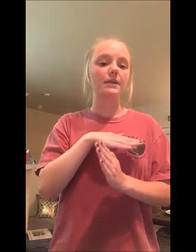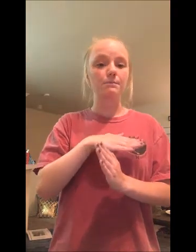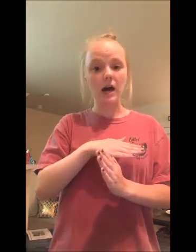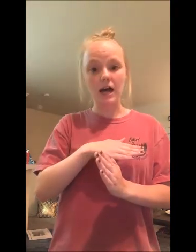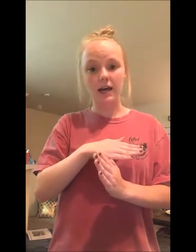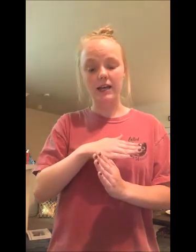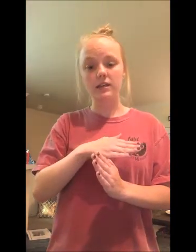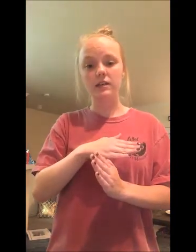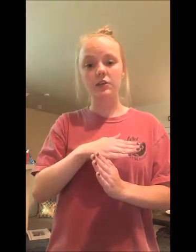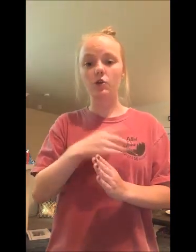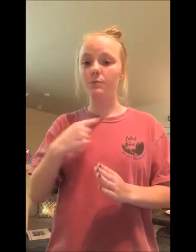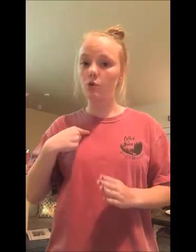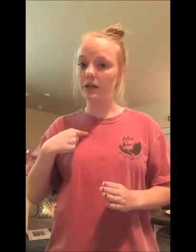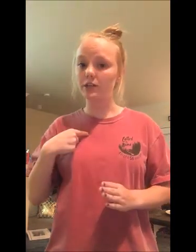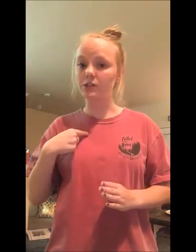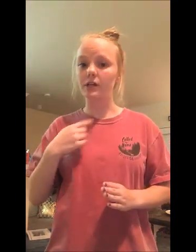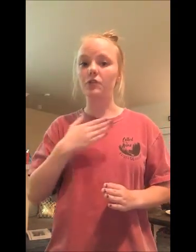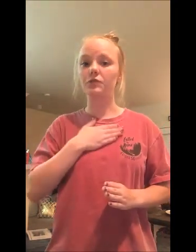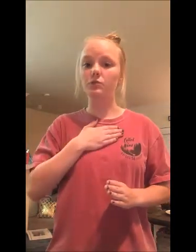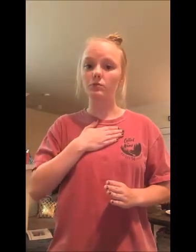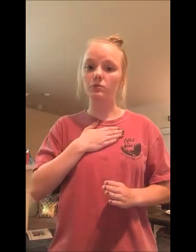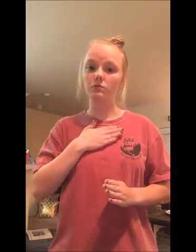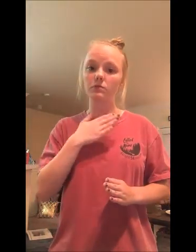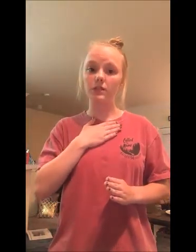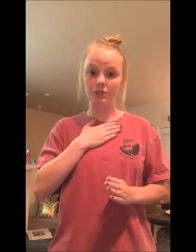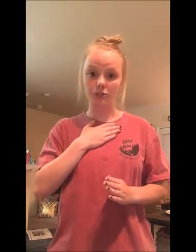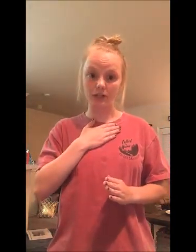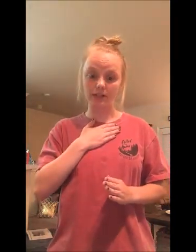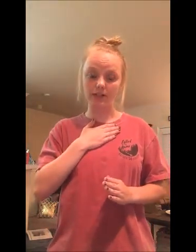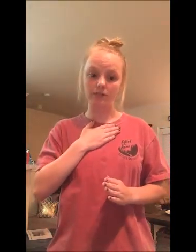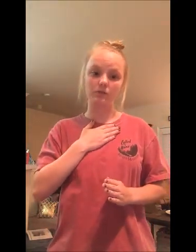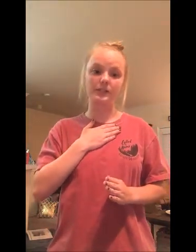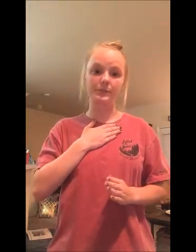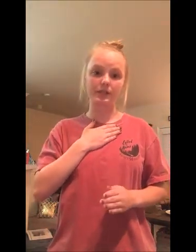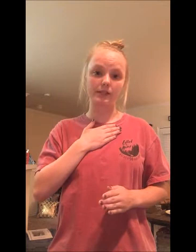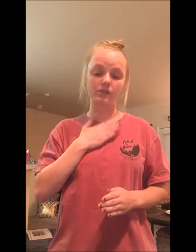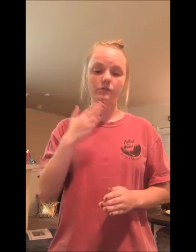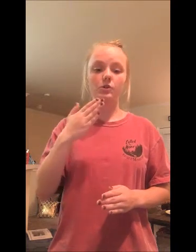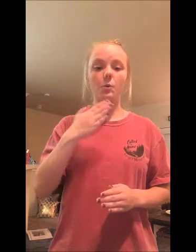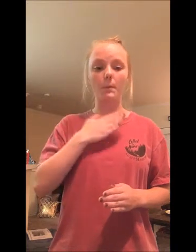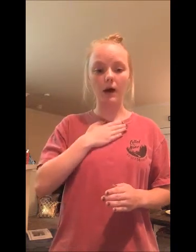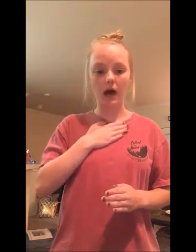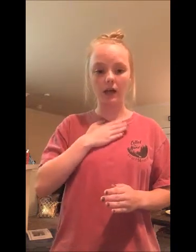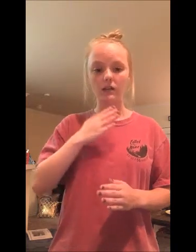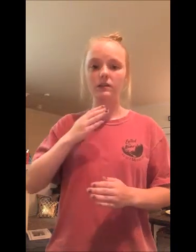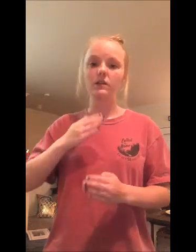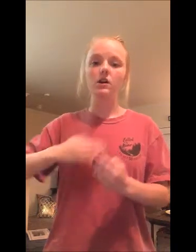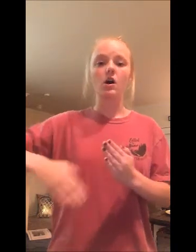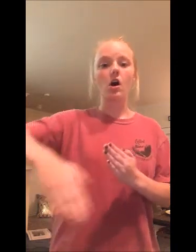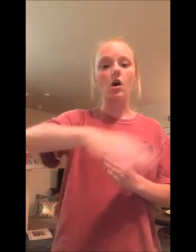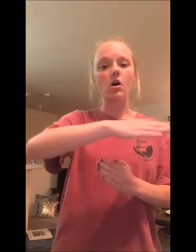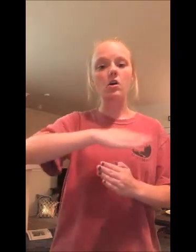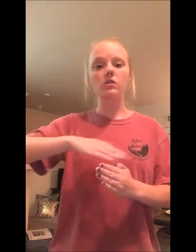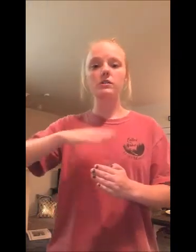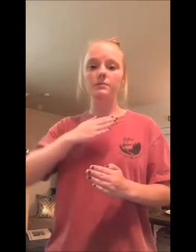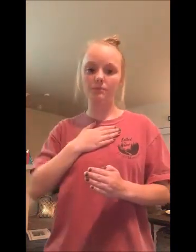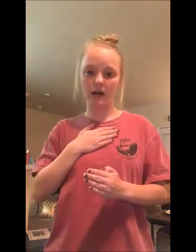then my, you don't point at yourself, you touch your chest. It's possessive. So my, all